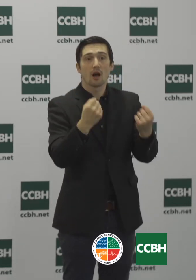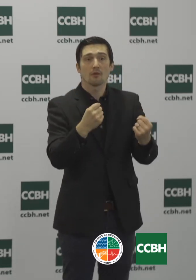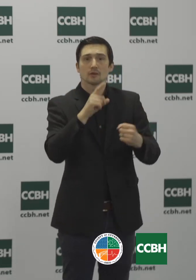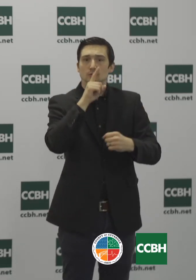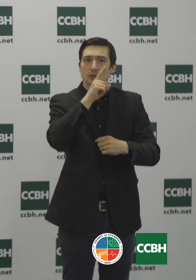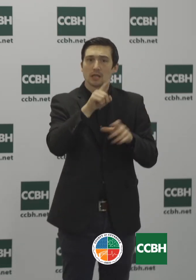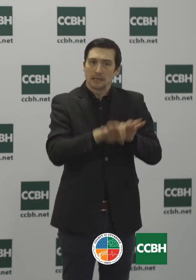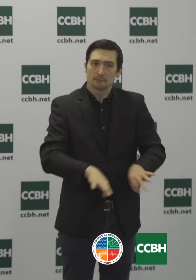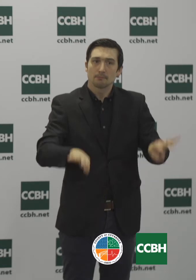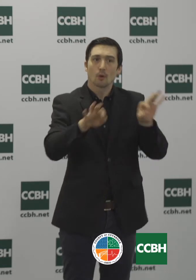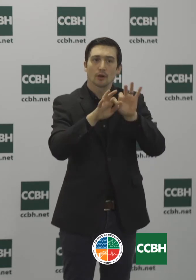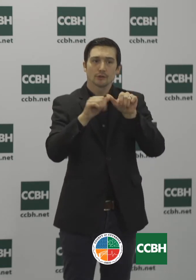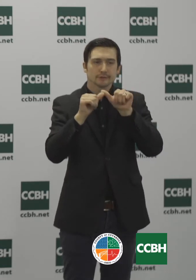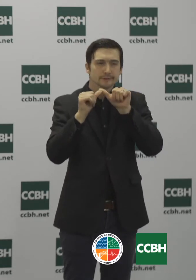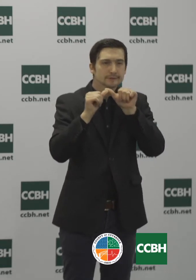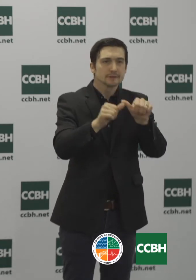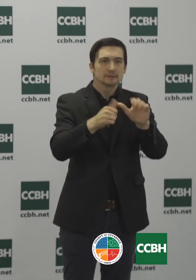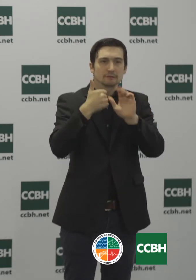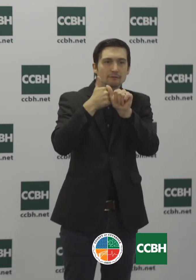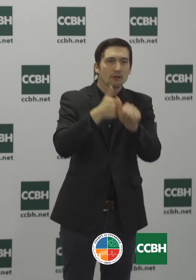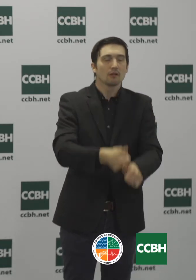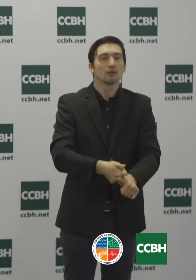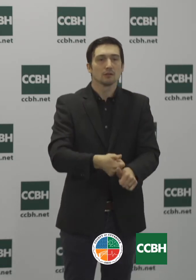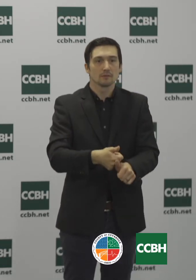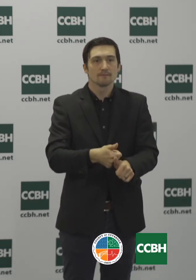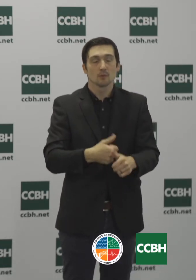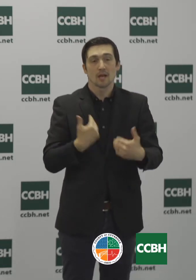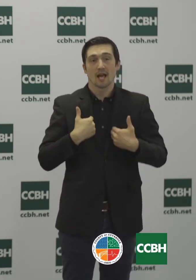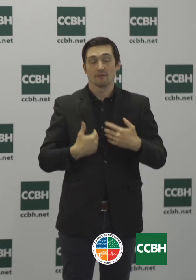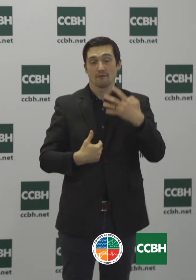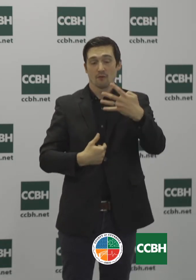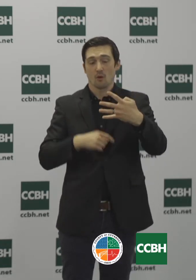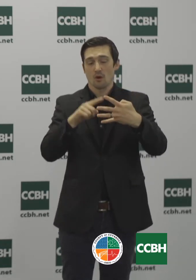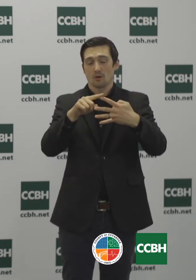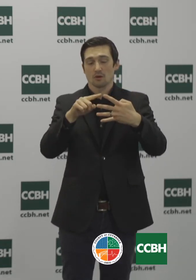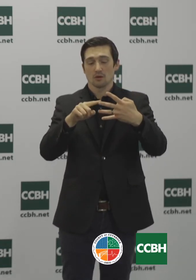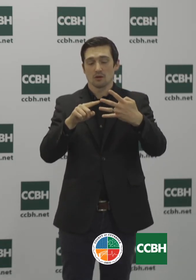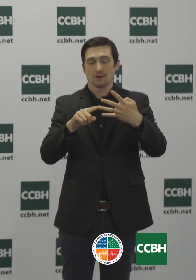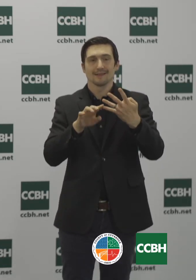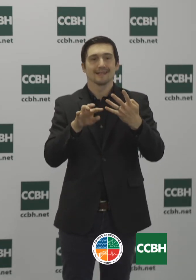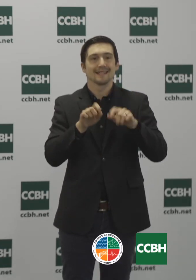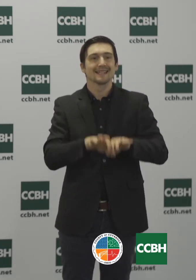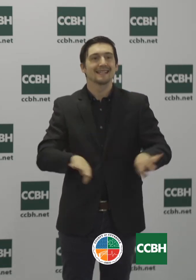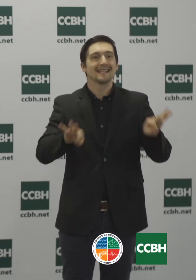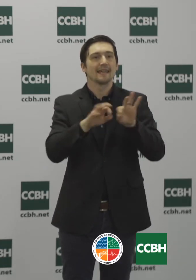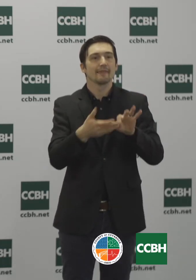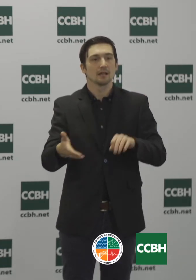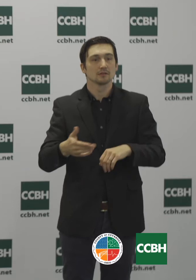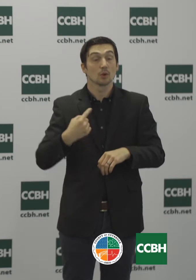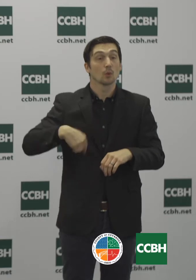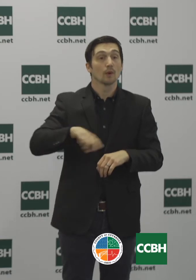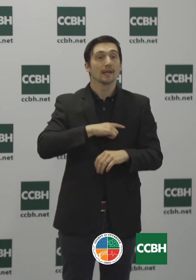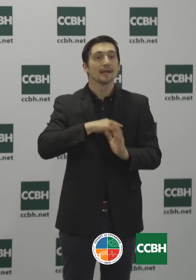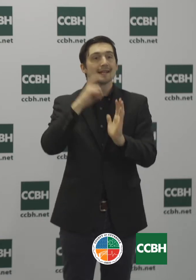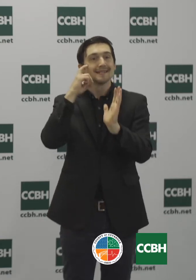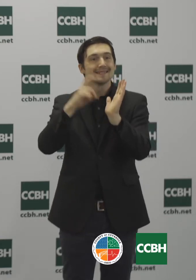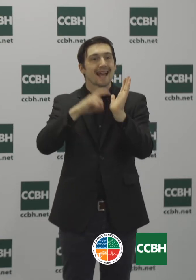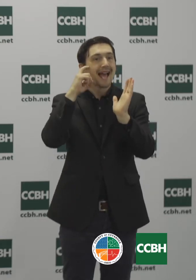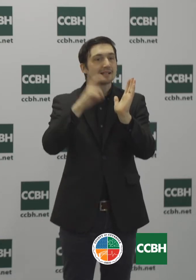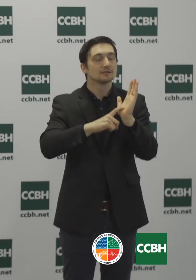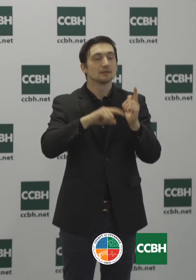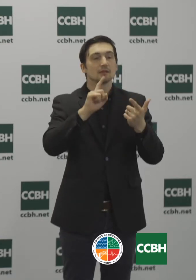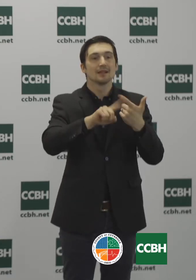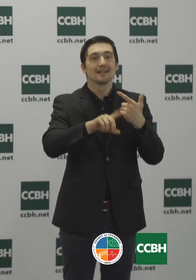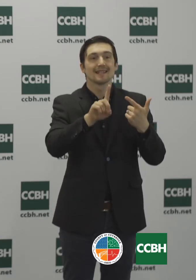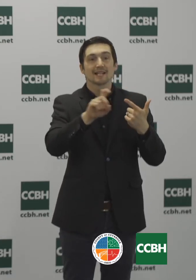COVID pandemic response. There are 4 key things that we do. We detect, we